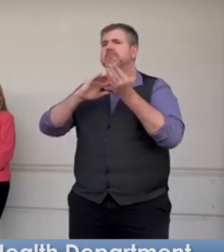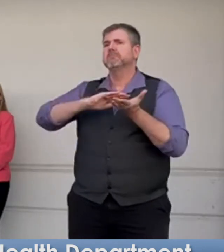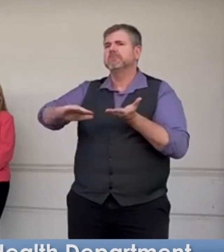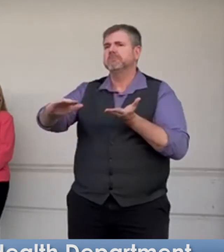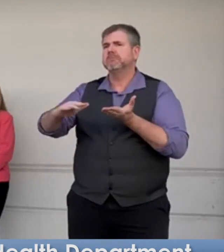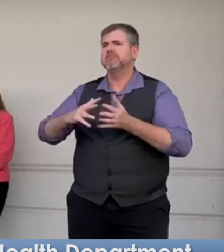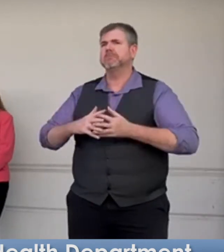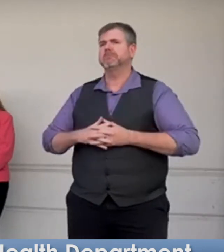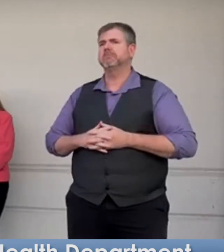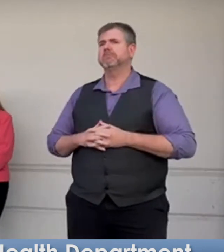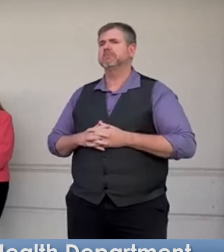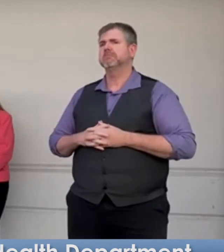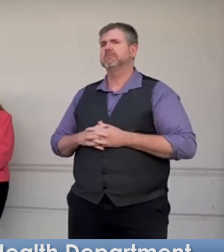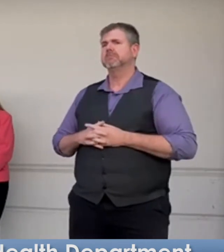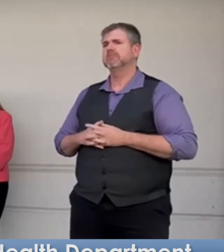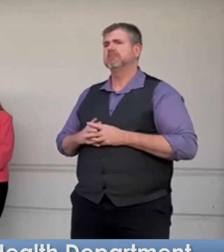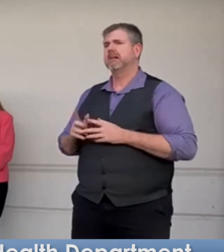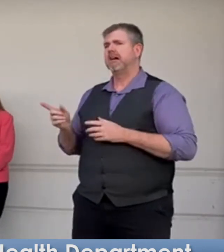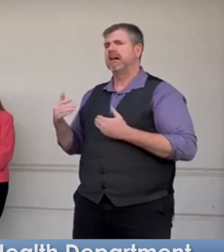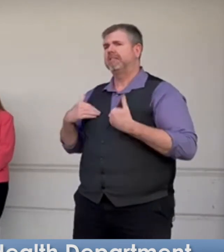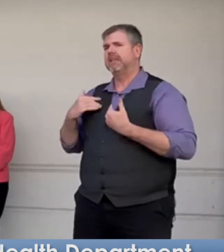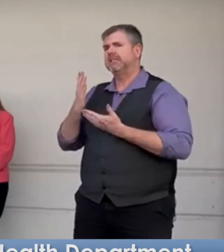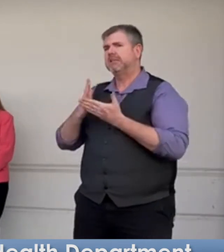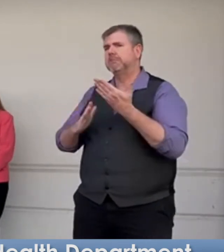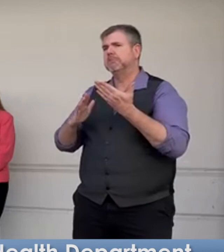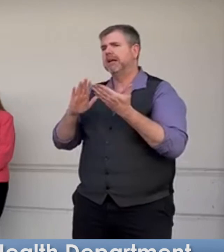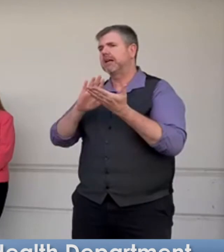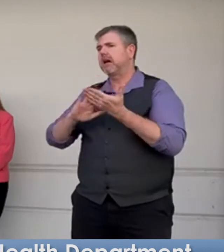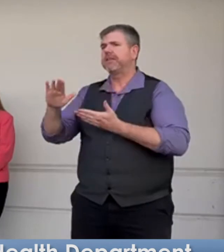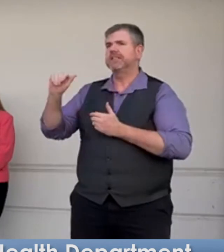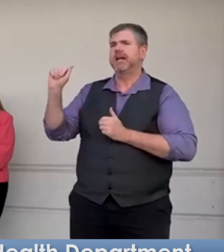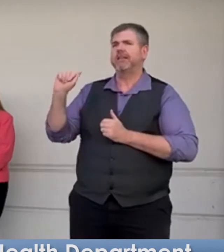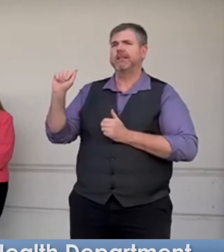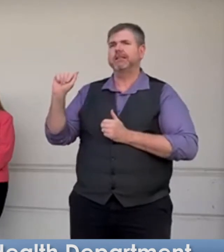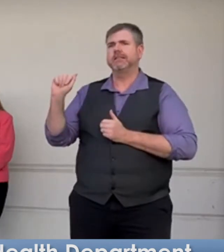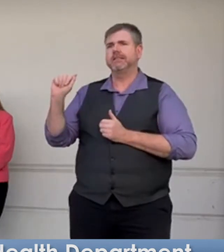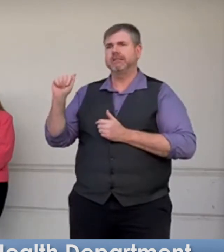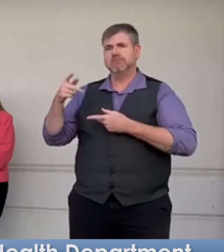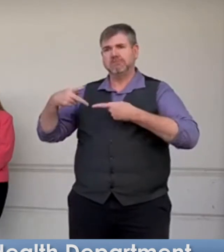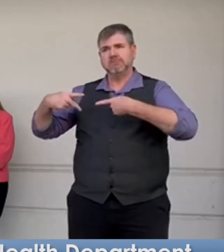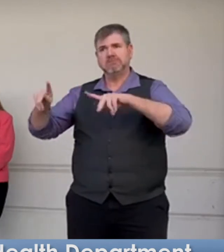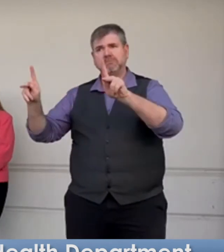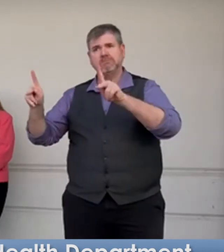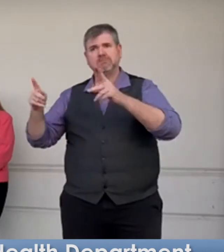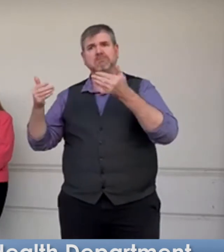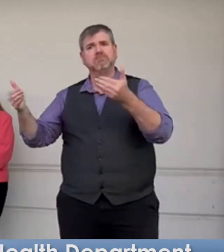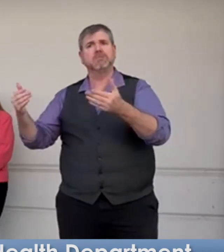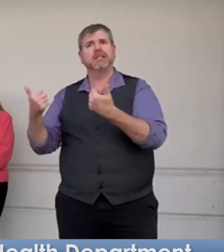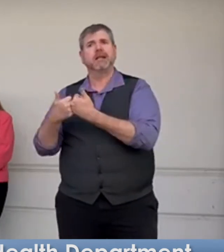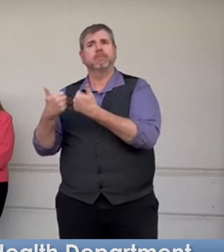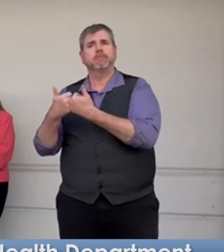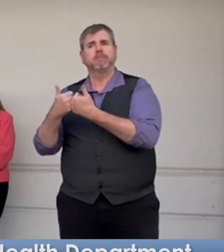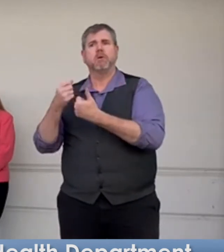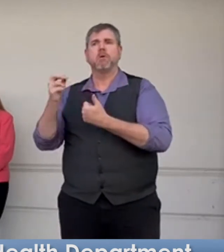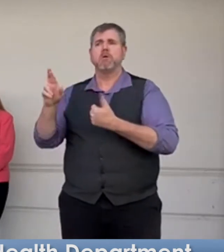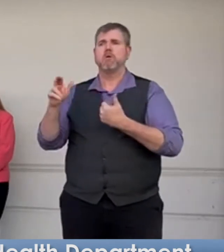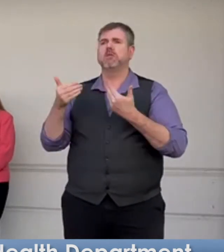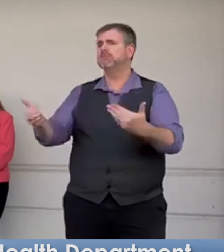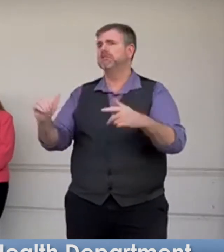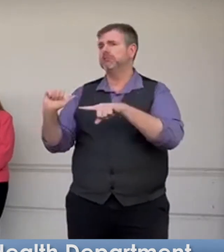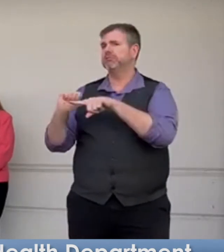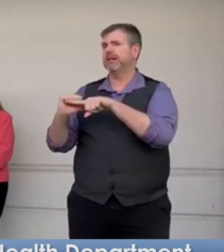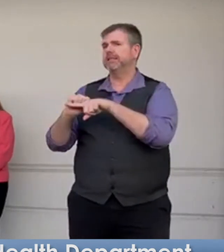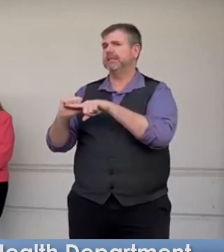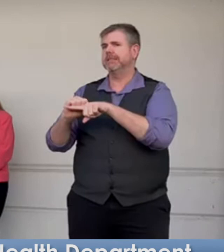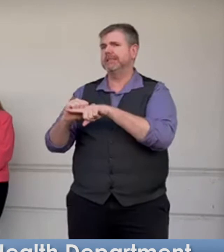college athletics to allow them to play during this time in practice. Meanwhile,